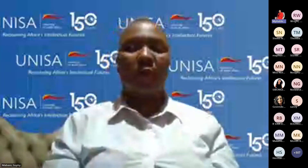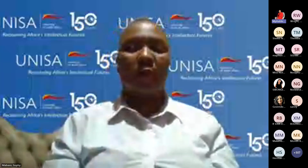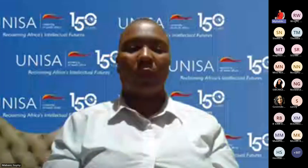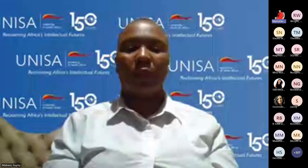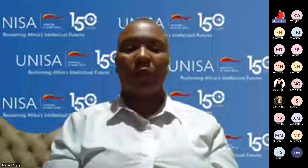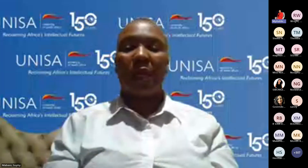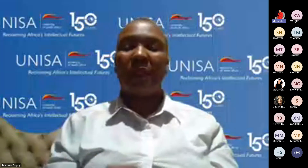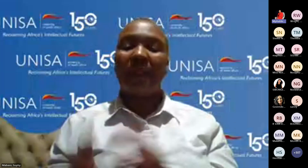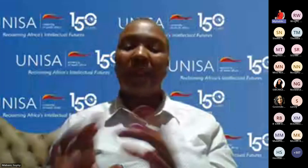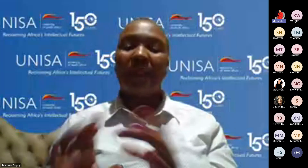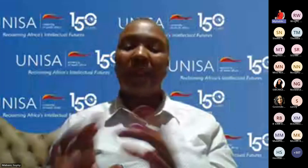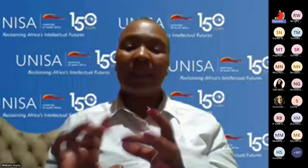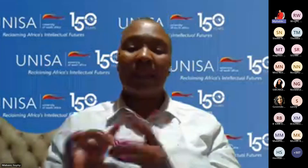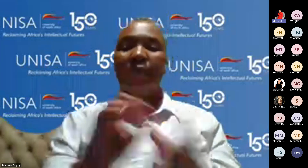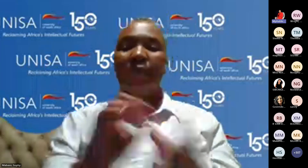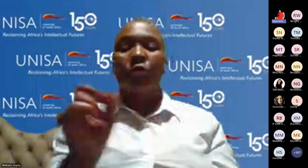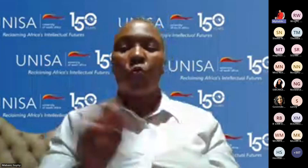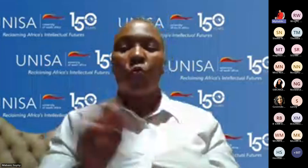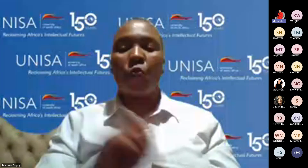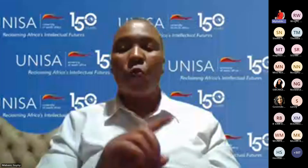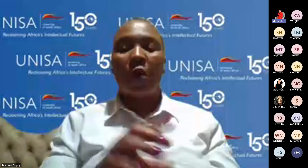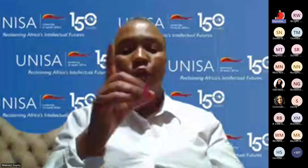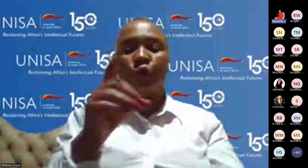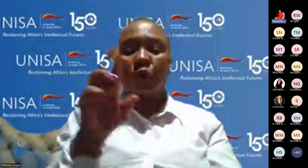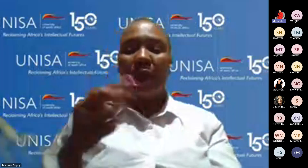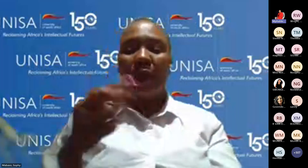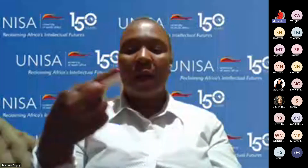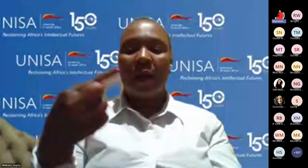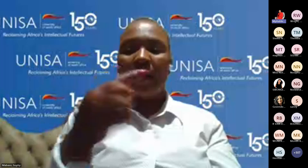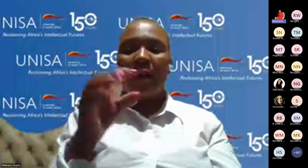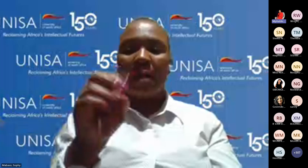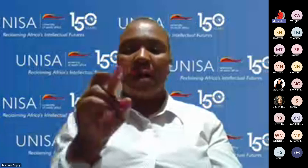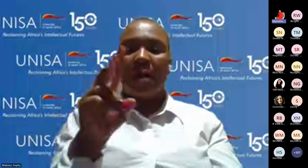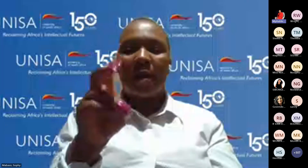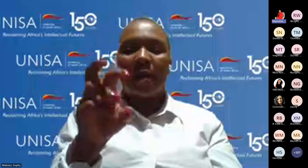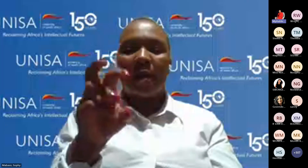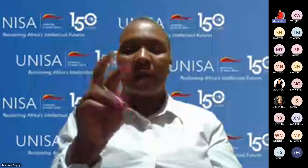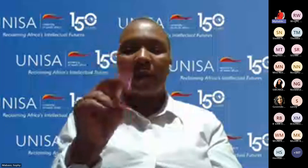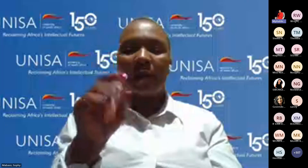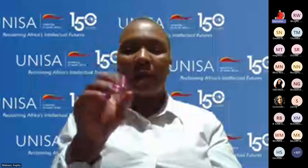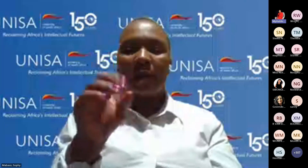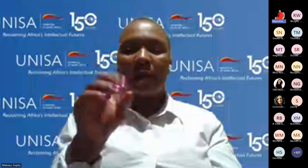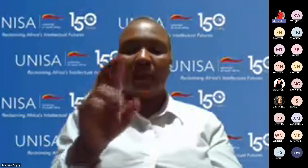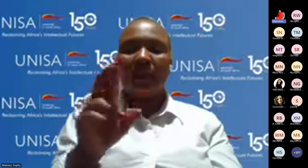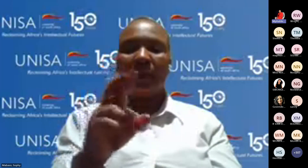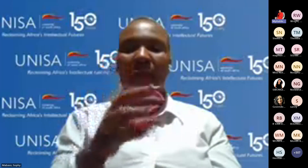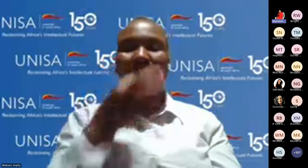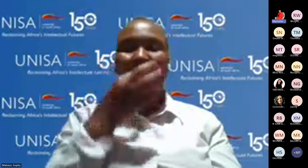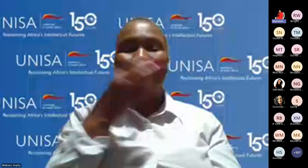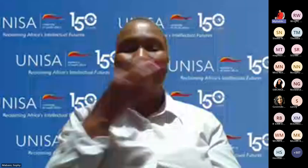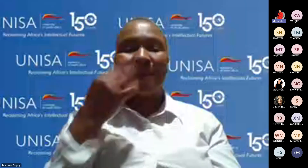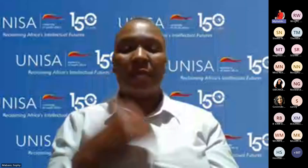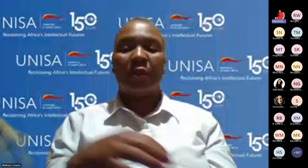to what Dr. Kavenda just said now regarding multiple choice. She spoke